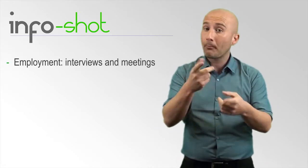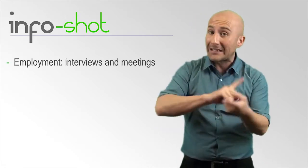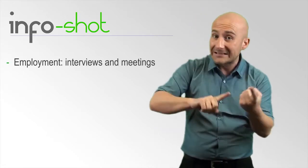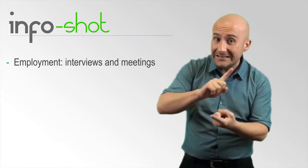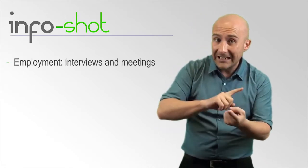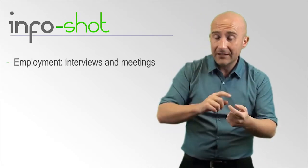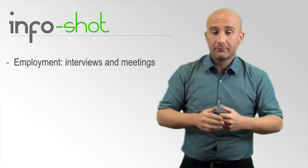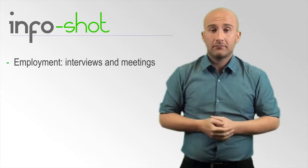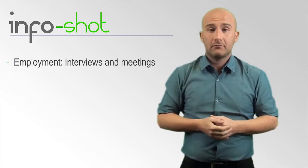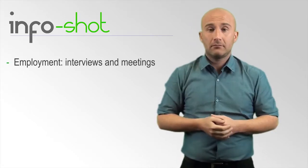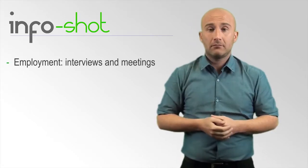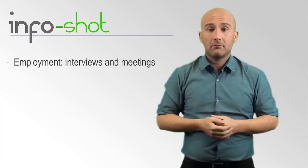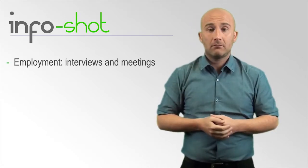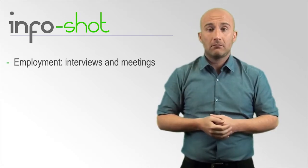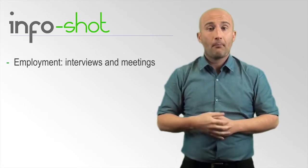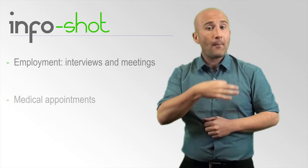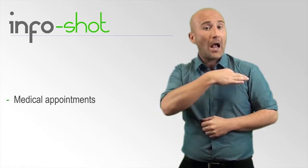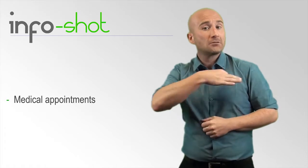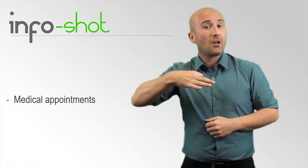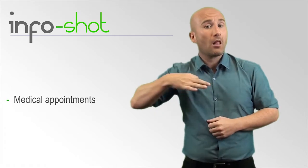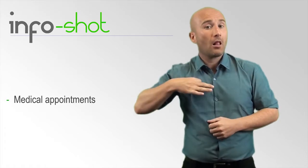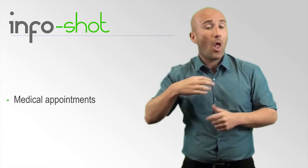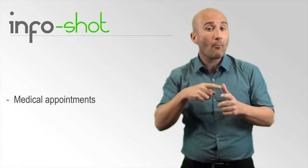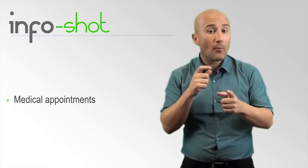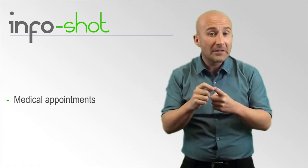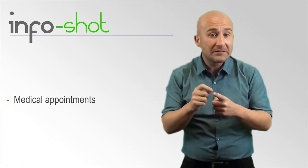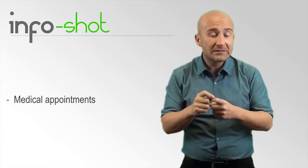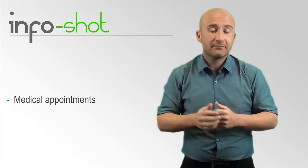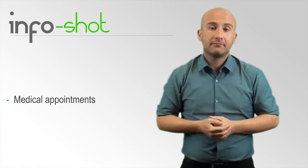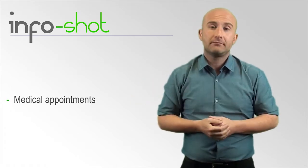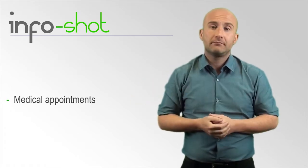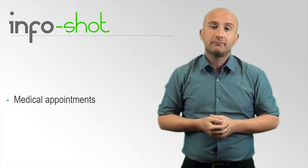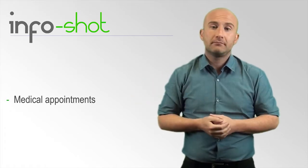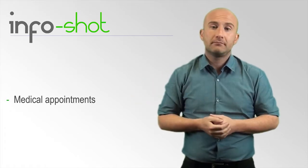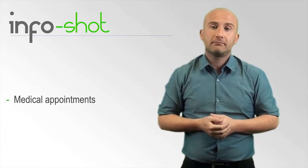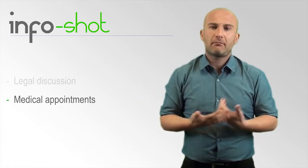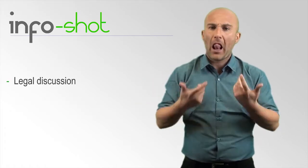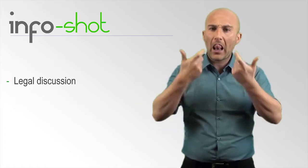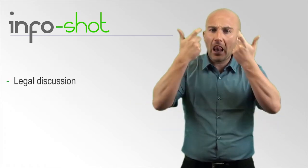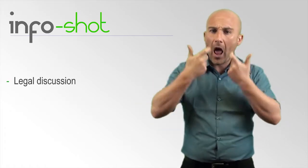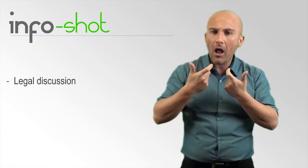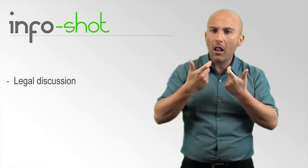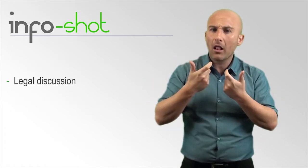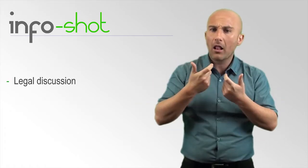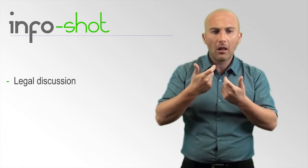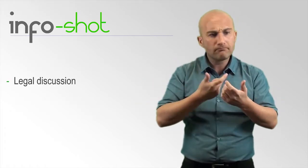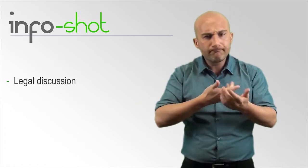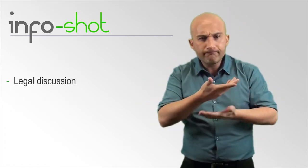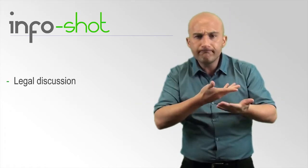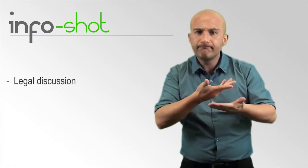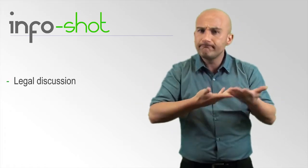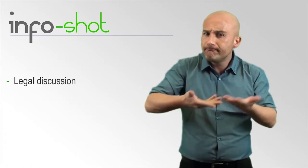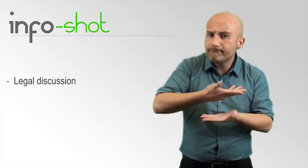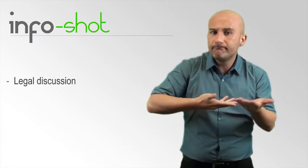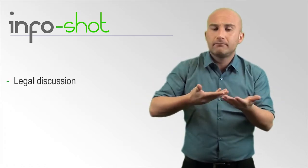employment interviews, medical appointments, legal discussions,